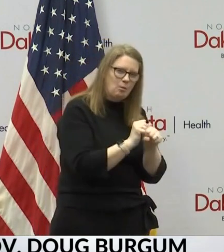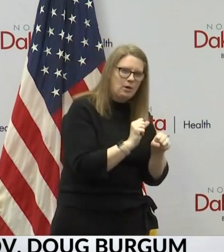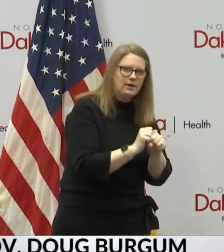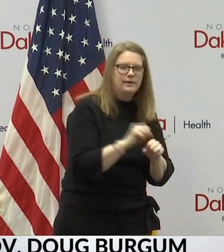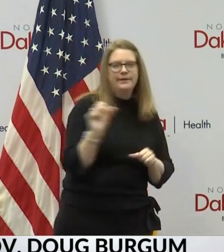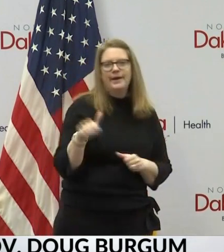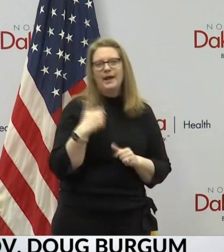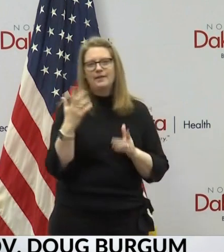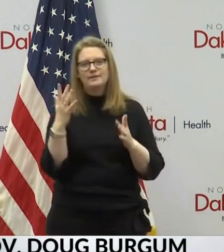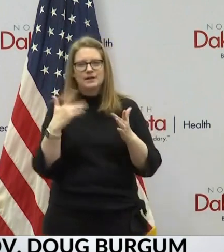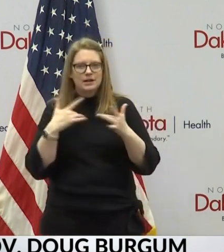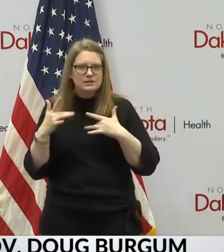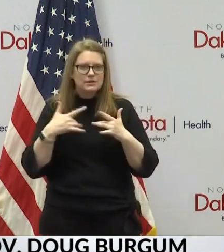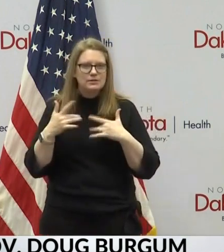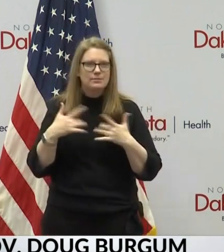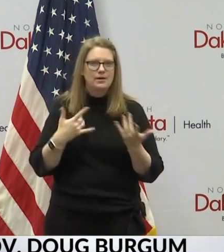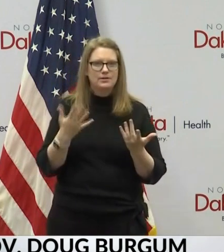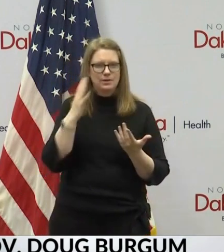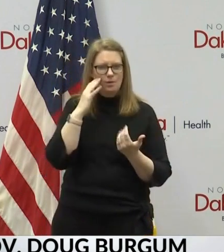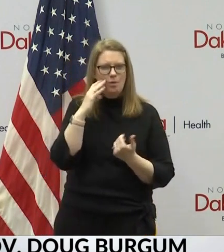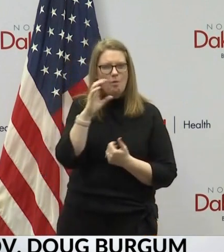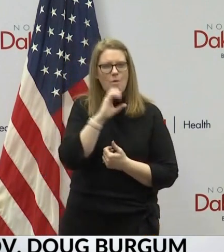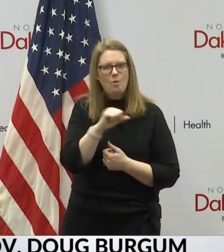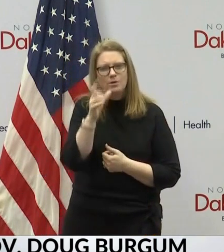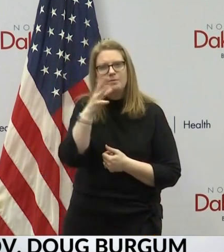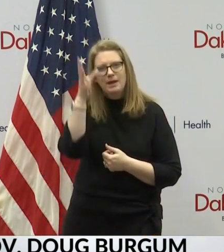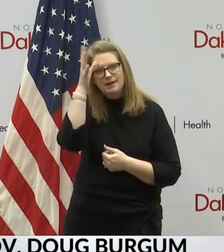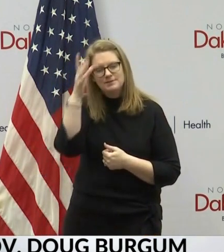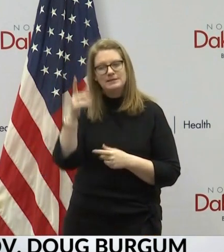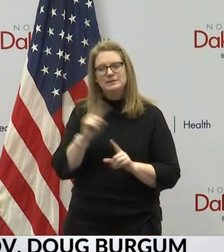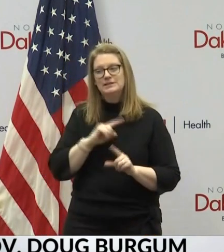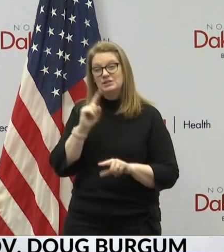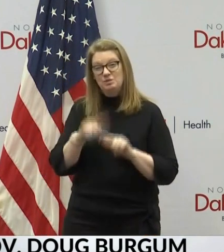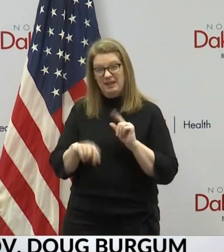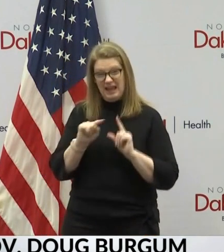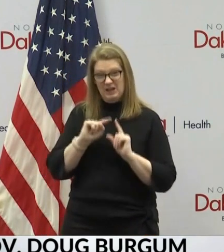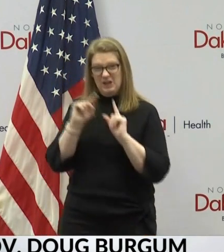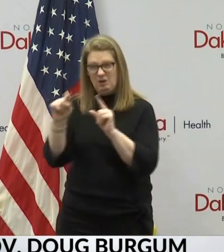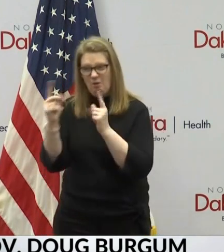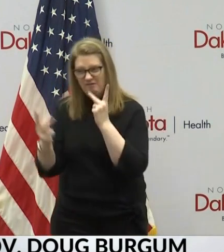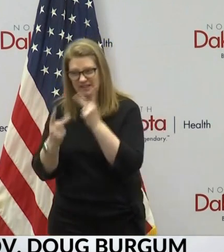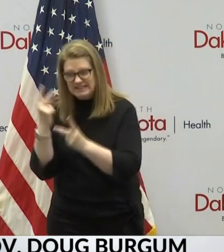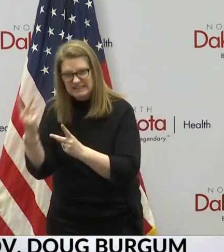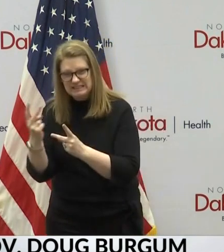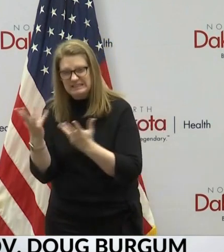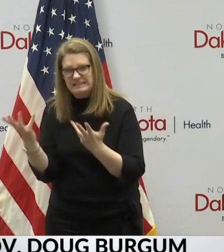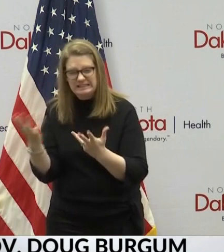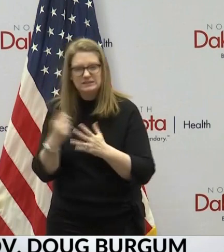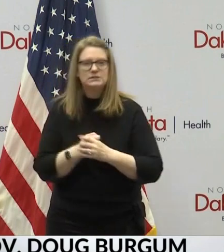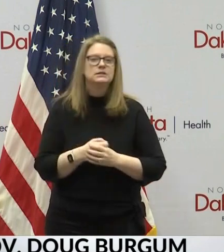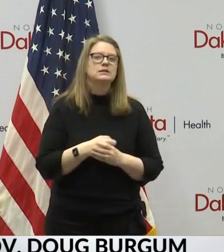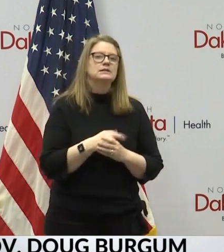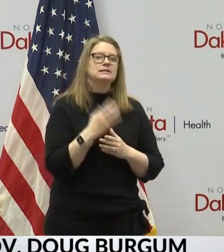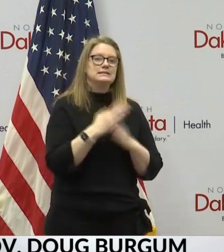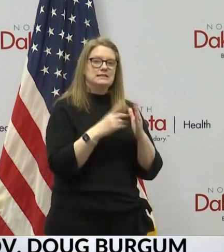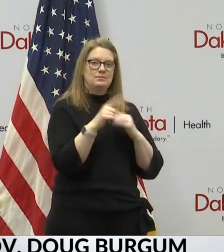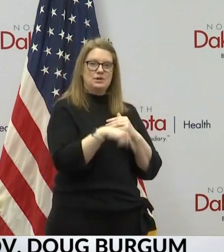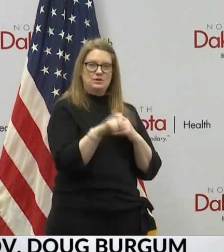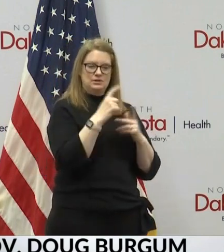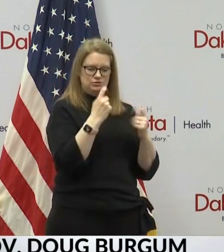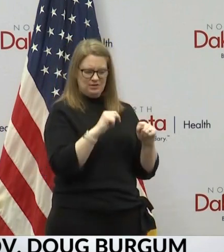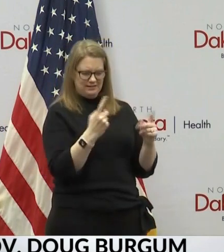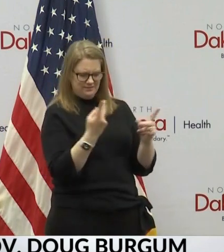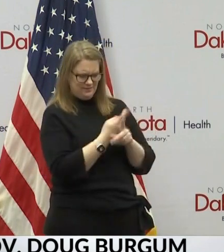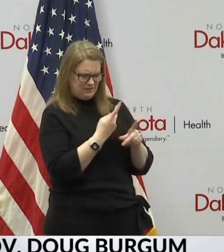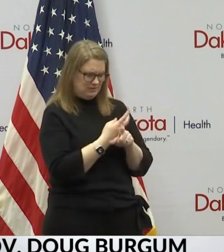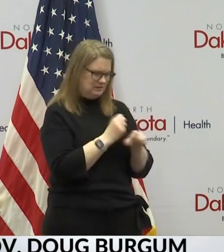are worried about aging parents that you can't go visit and see. Some of you are probably trying to figure out how to